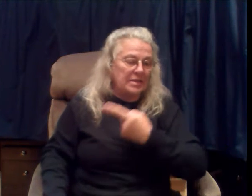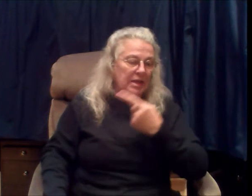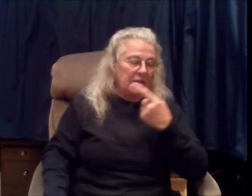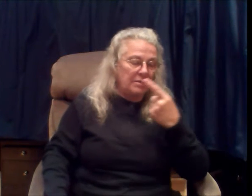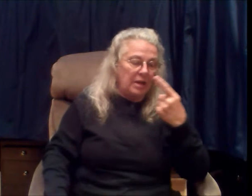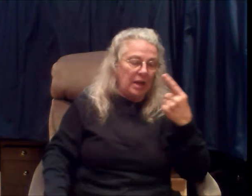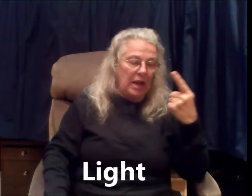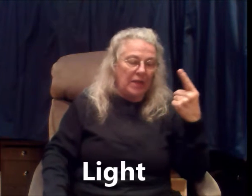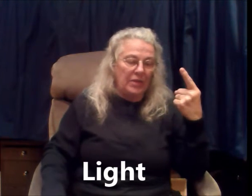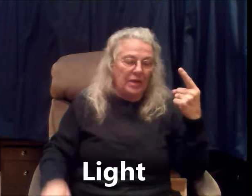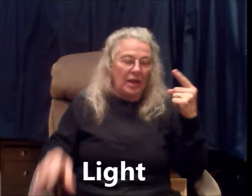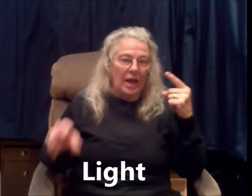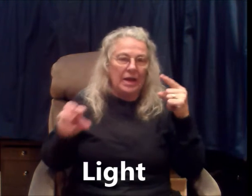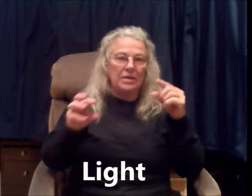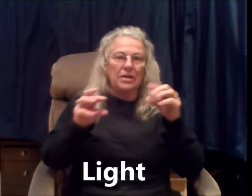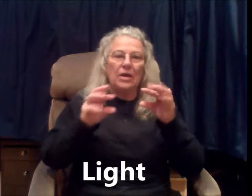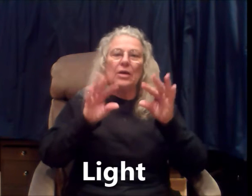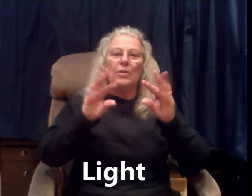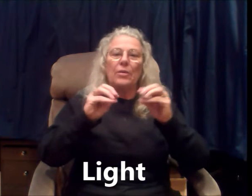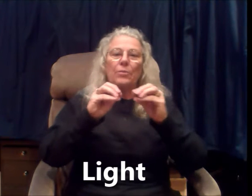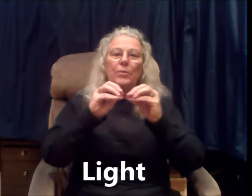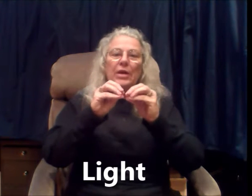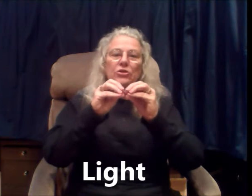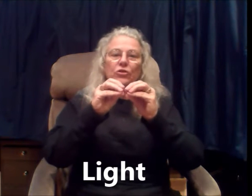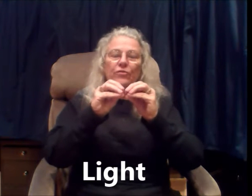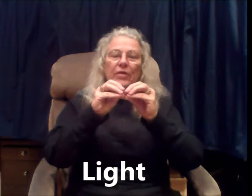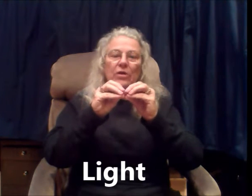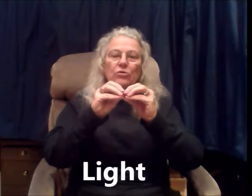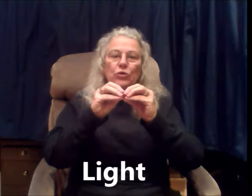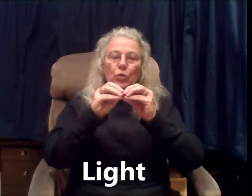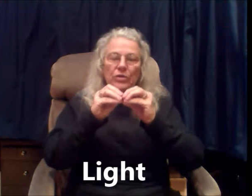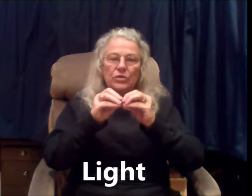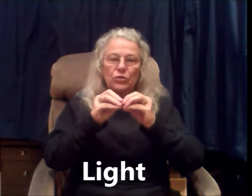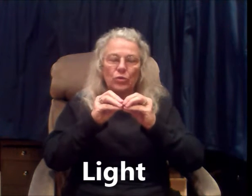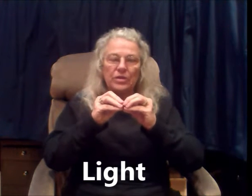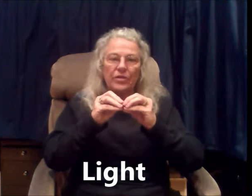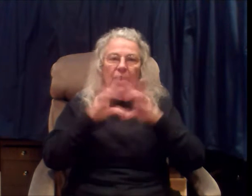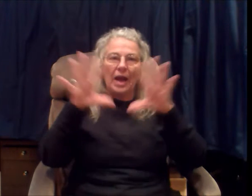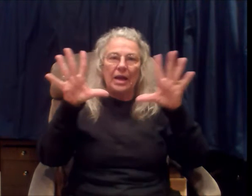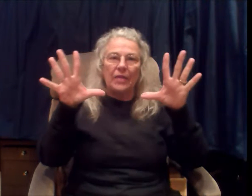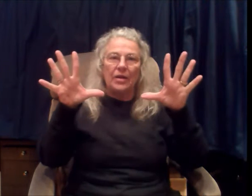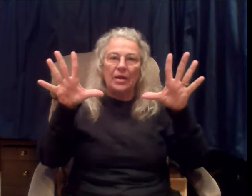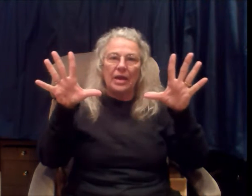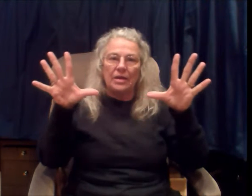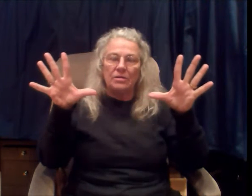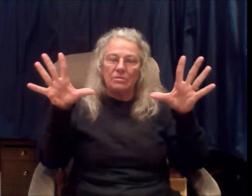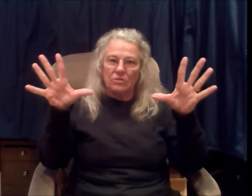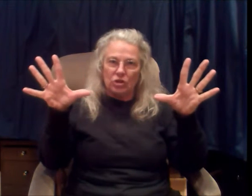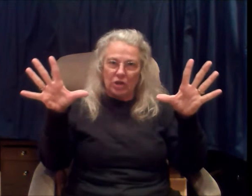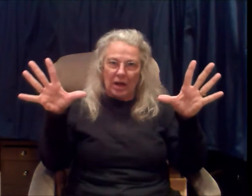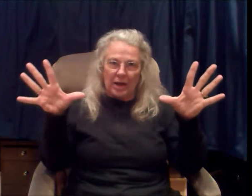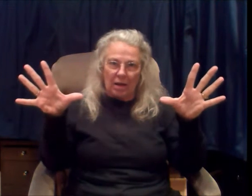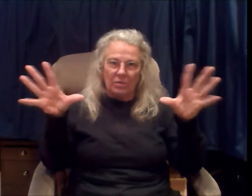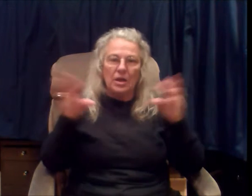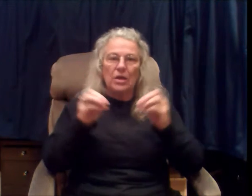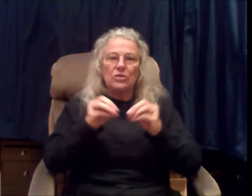Everlasting. And then light. Pinch your fingers toward the source of the light and then let it shine out. So